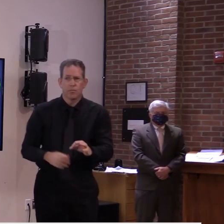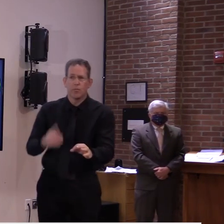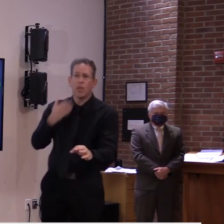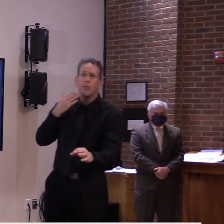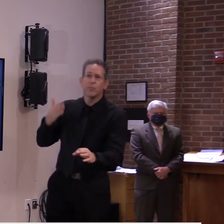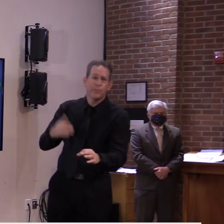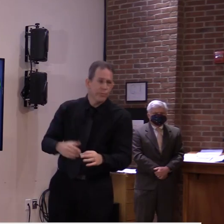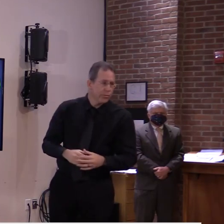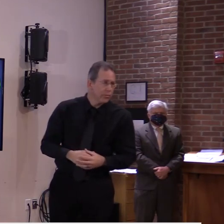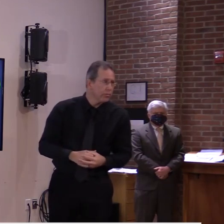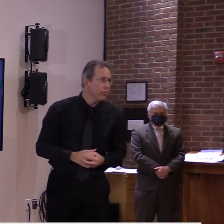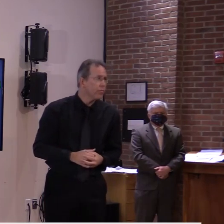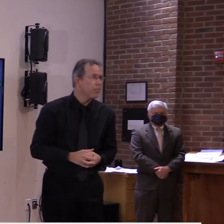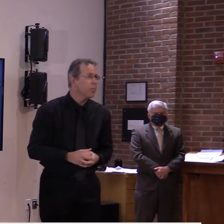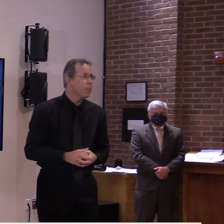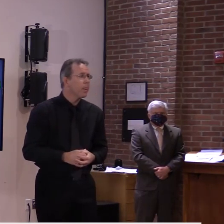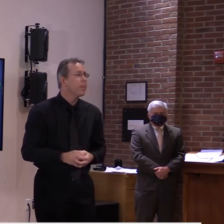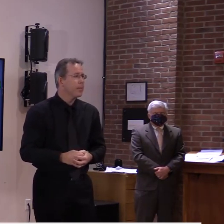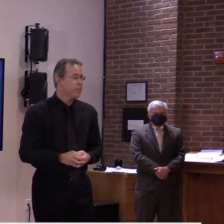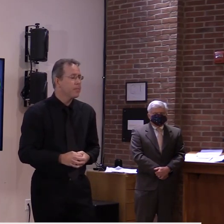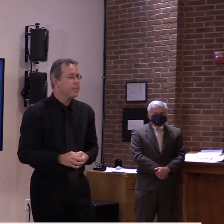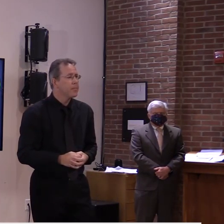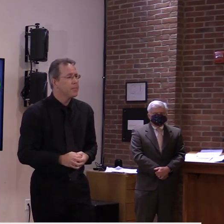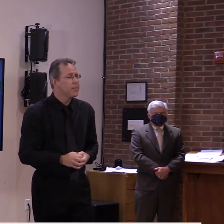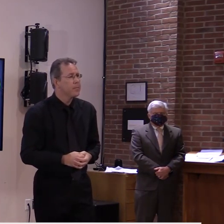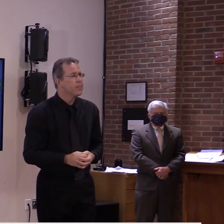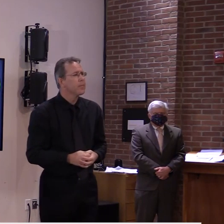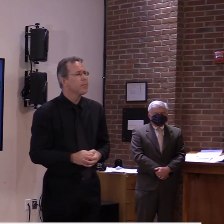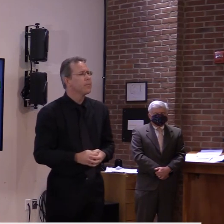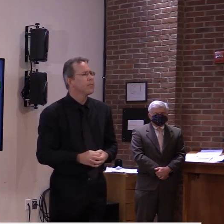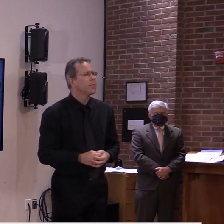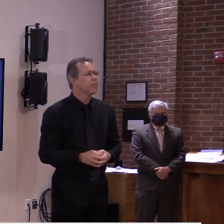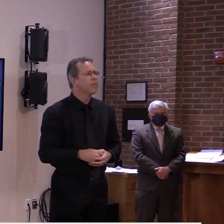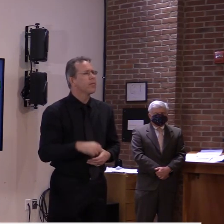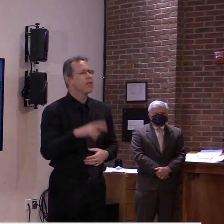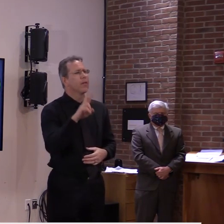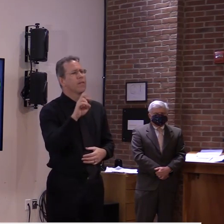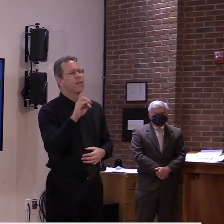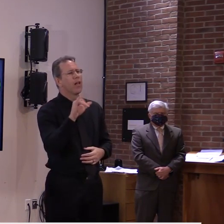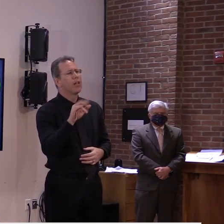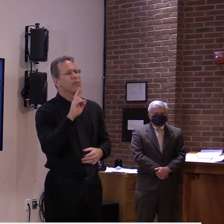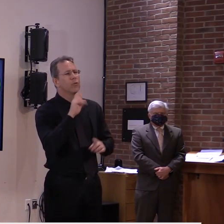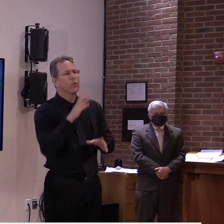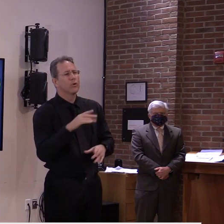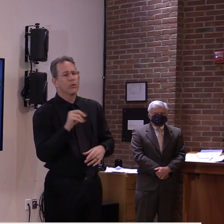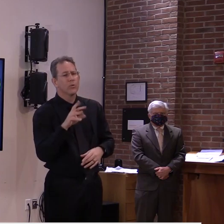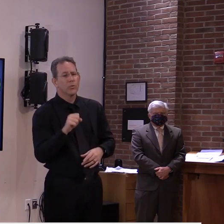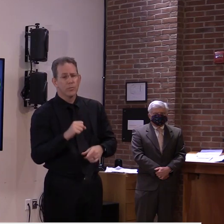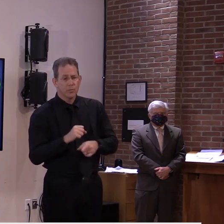or challenges, we are certainly committed to working with Vermonters to ensure that they get the care that they need.